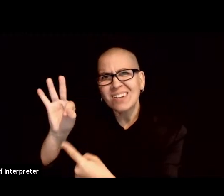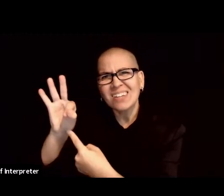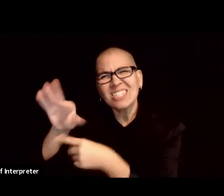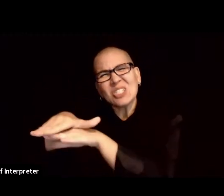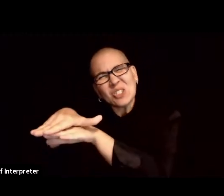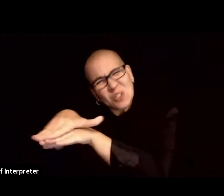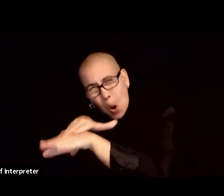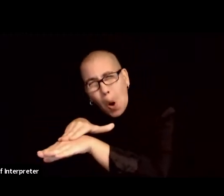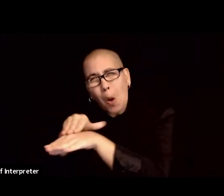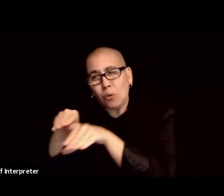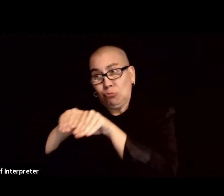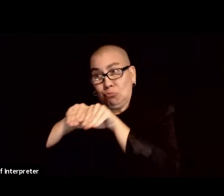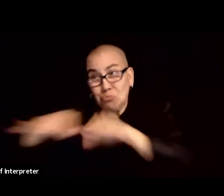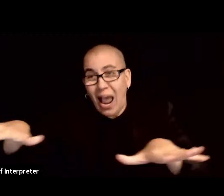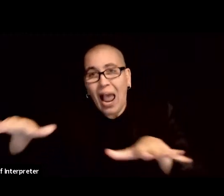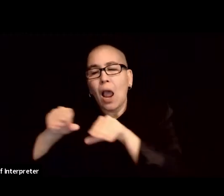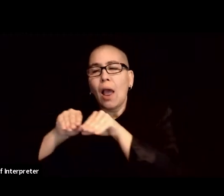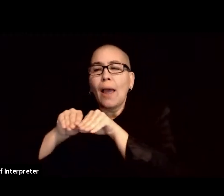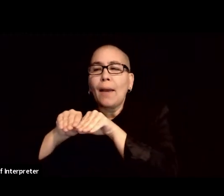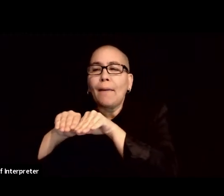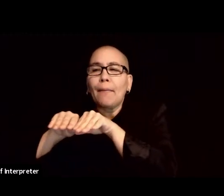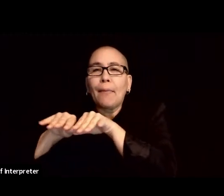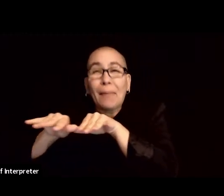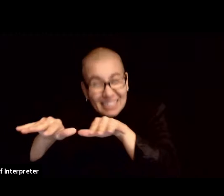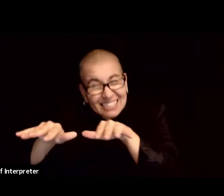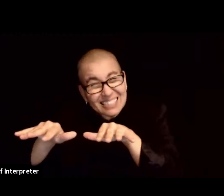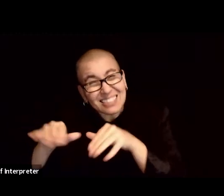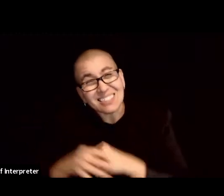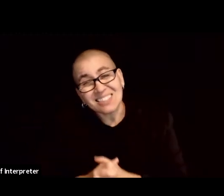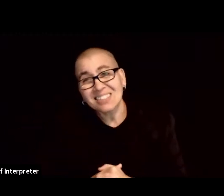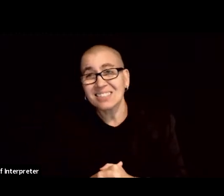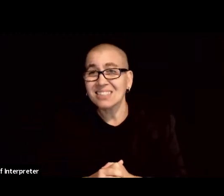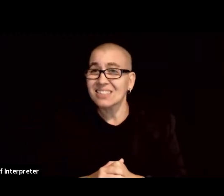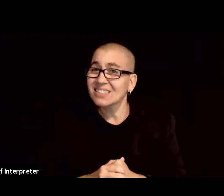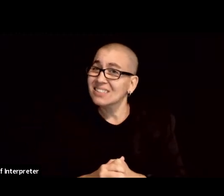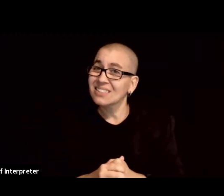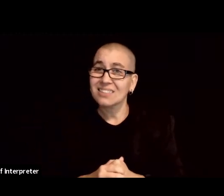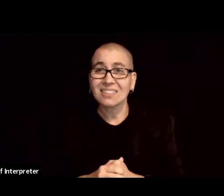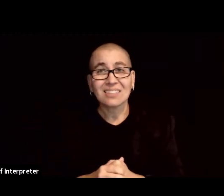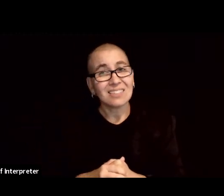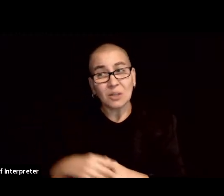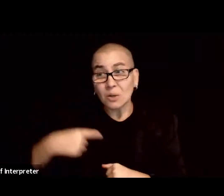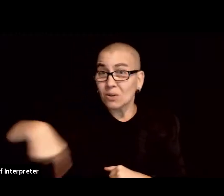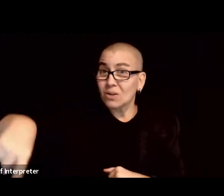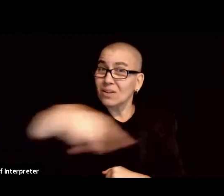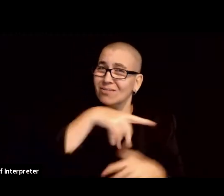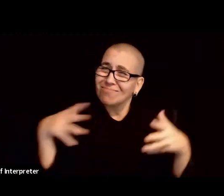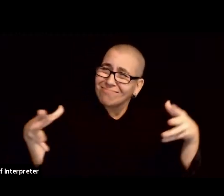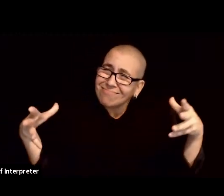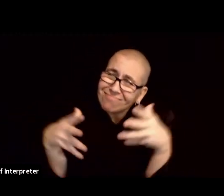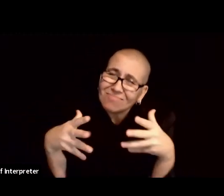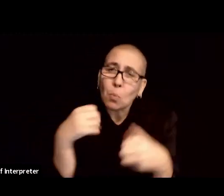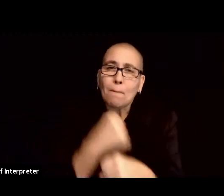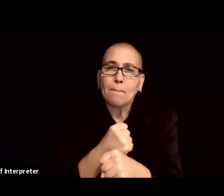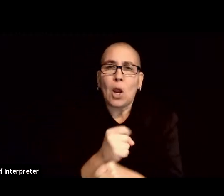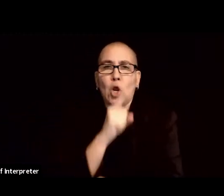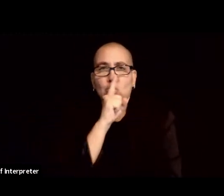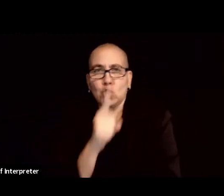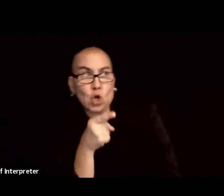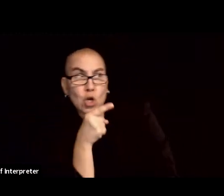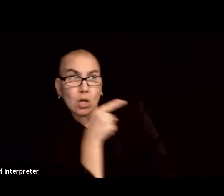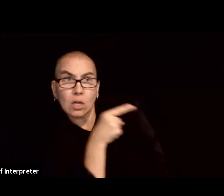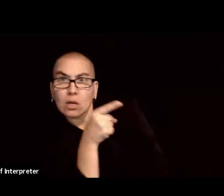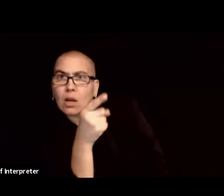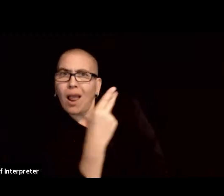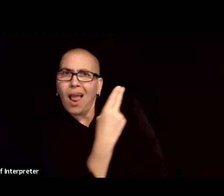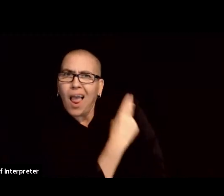part of the state. We can all keep part to keep hospital beds available for those who need them, keep doctors and nurses on the